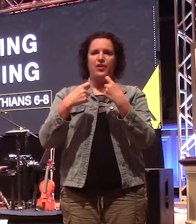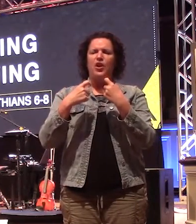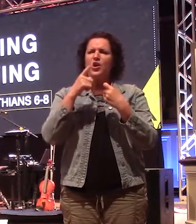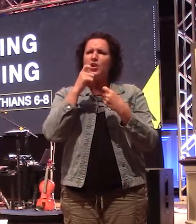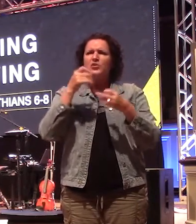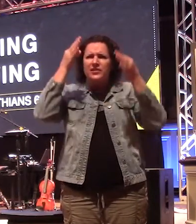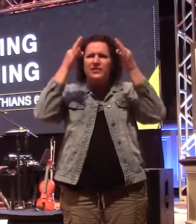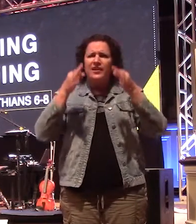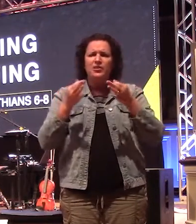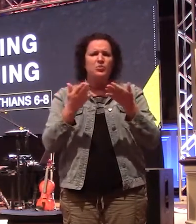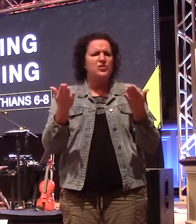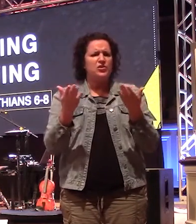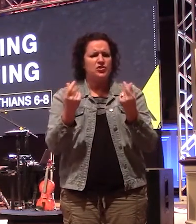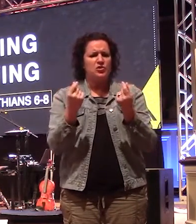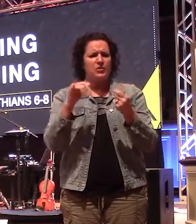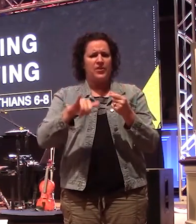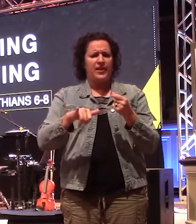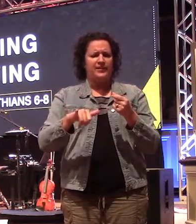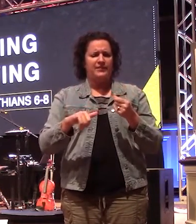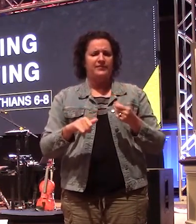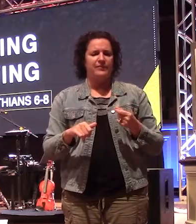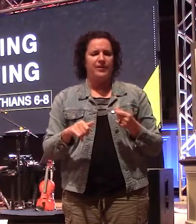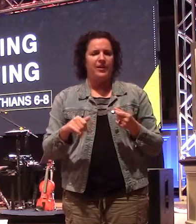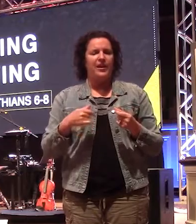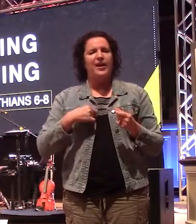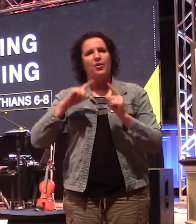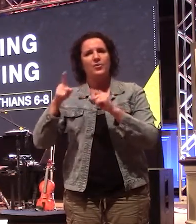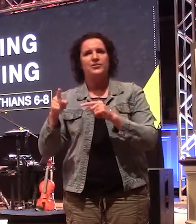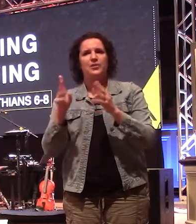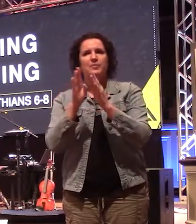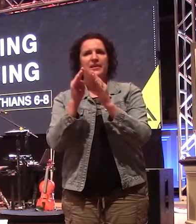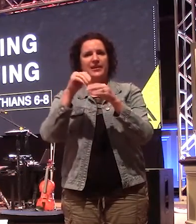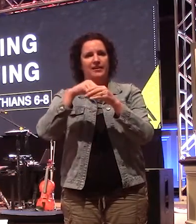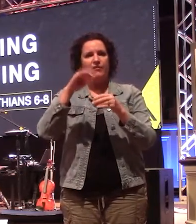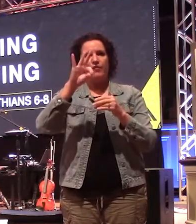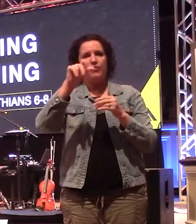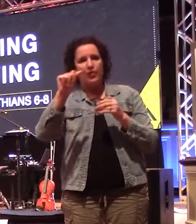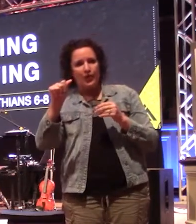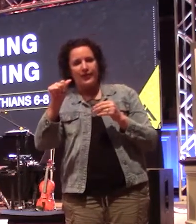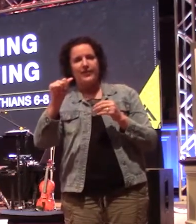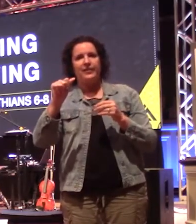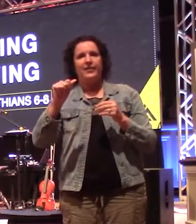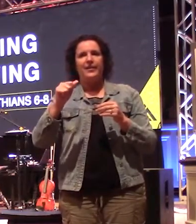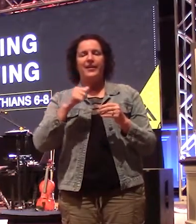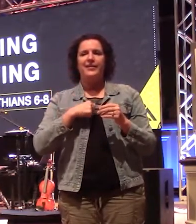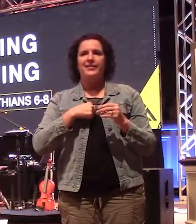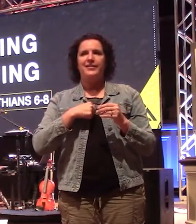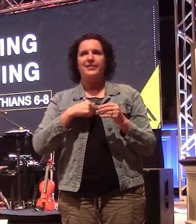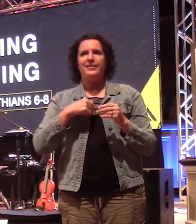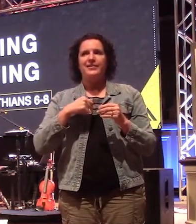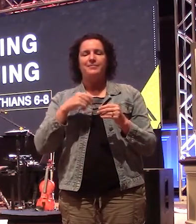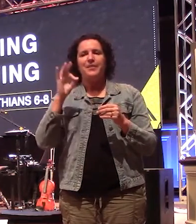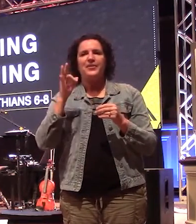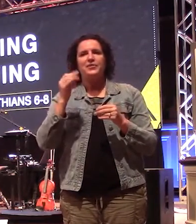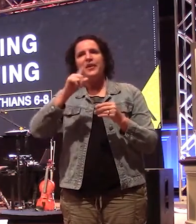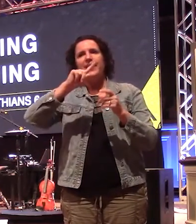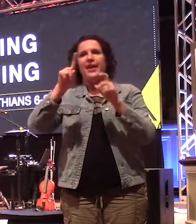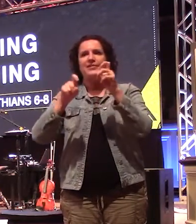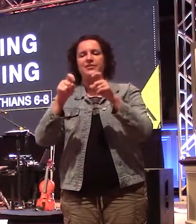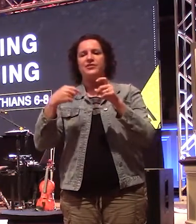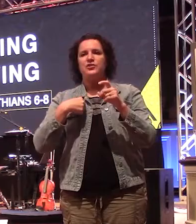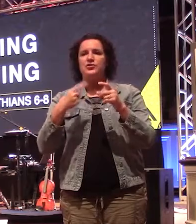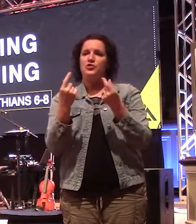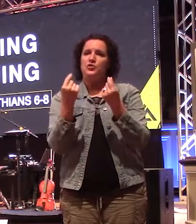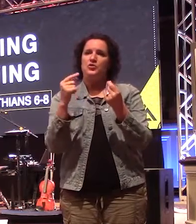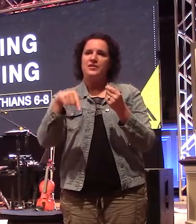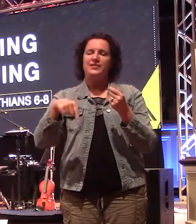I was in a meeting in Florida, and I asked folks to do this, and the pastor came and he said, I started writing a list of all my material possessions, and I wrote down a